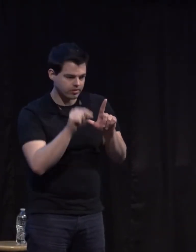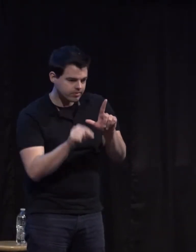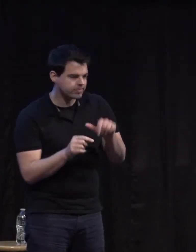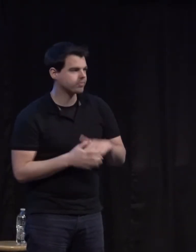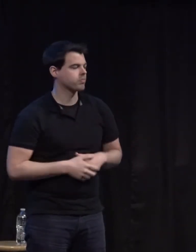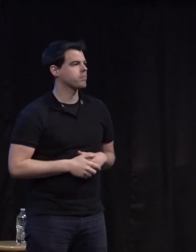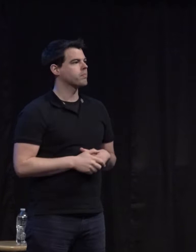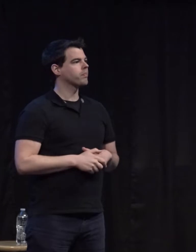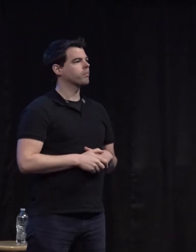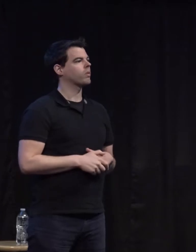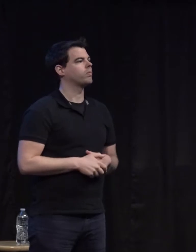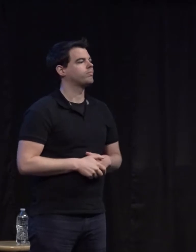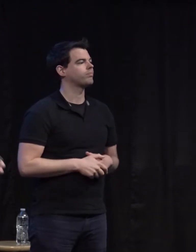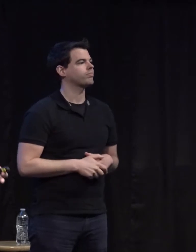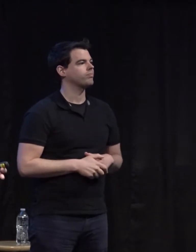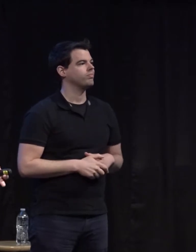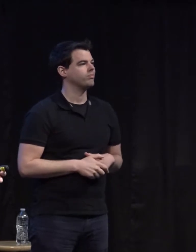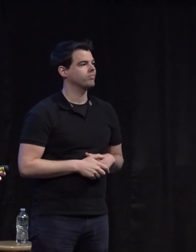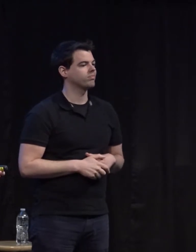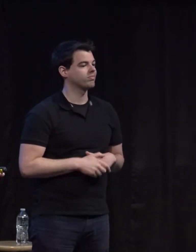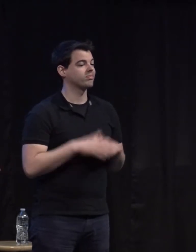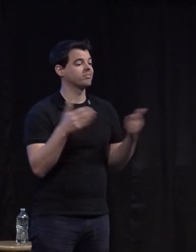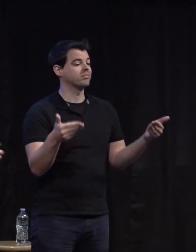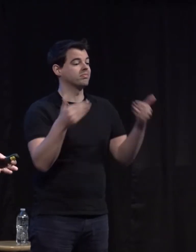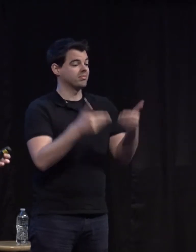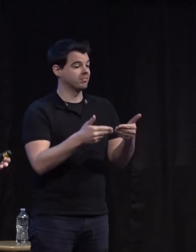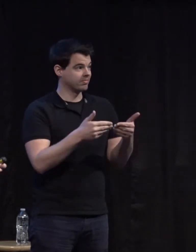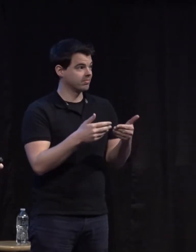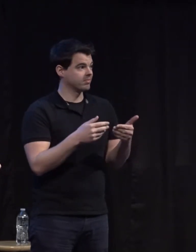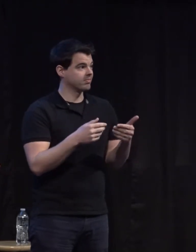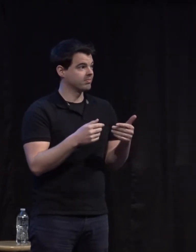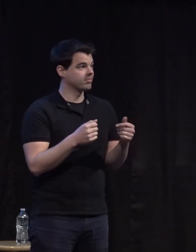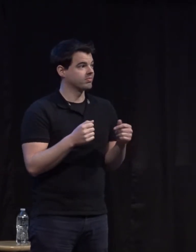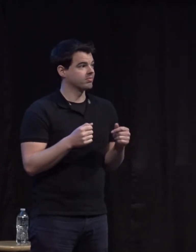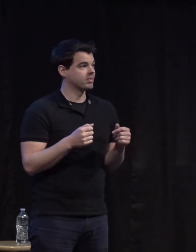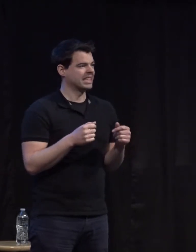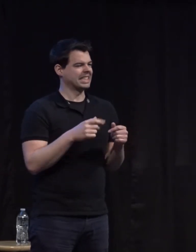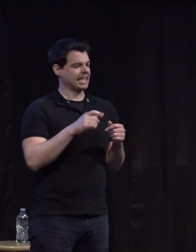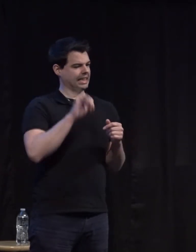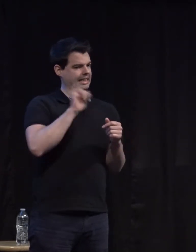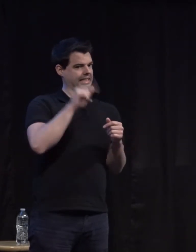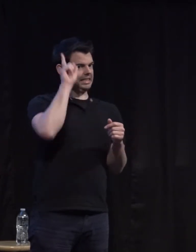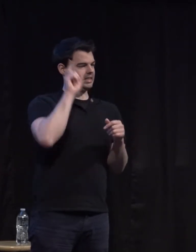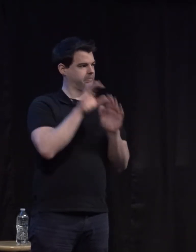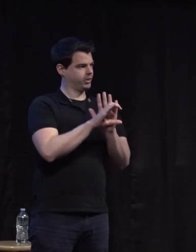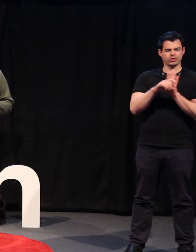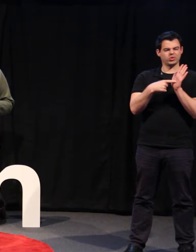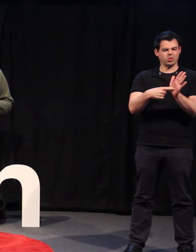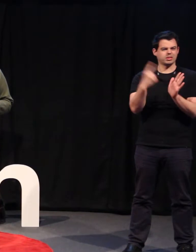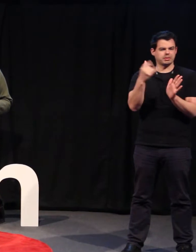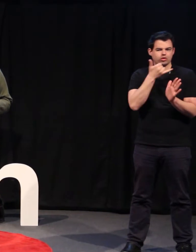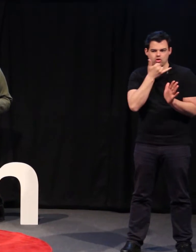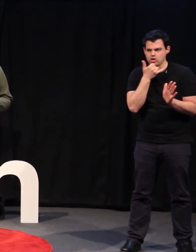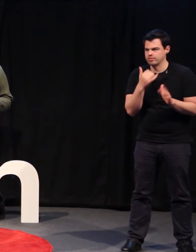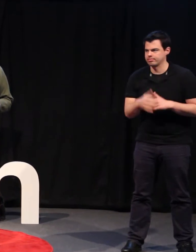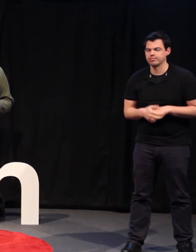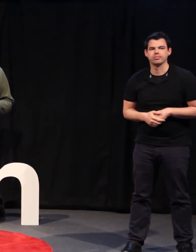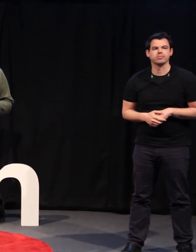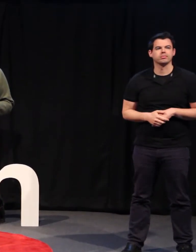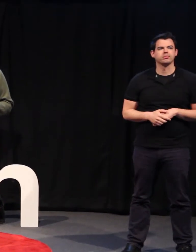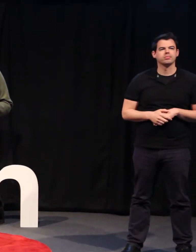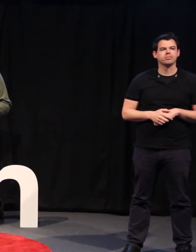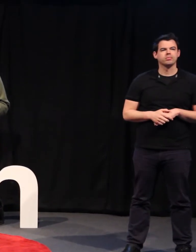So this is what things look like when they're not quite right. On this slide here, there